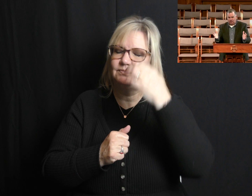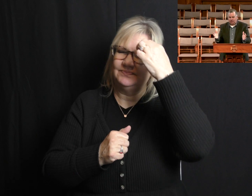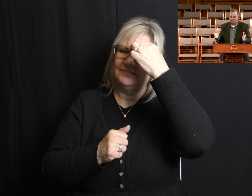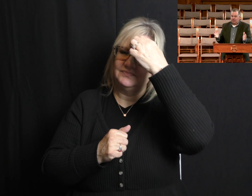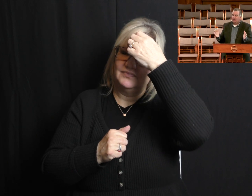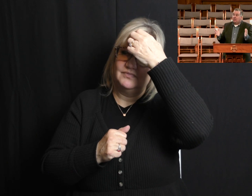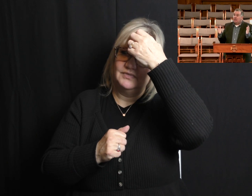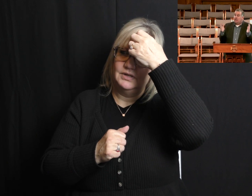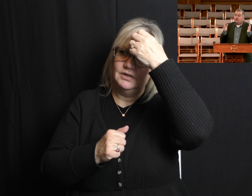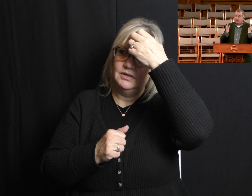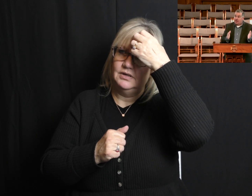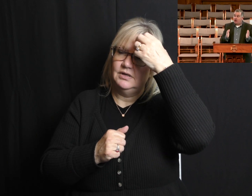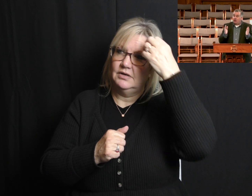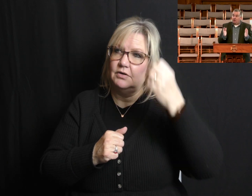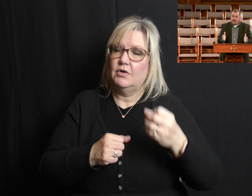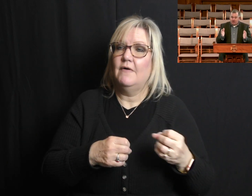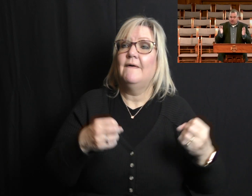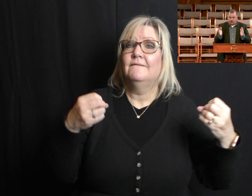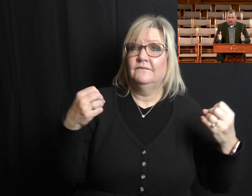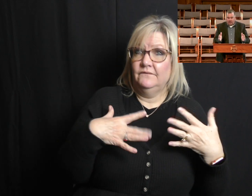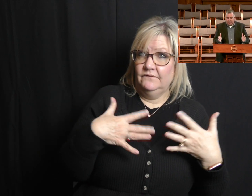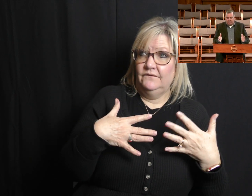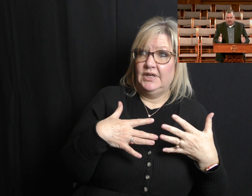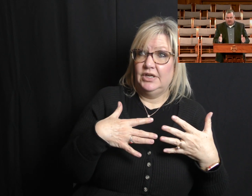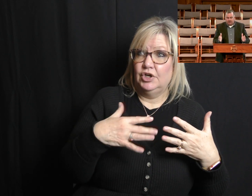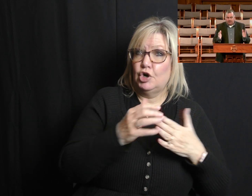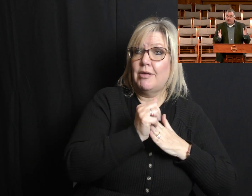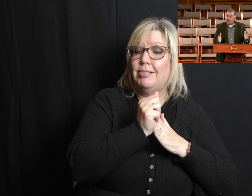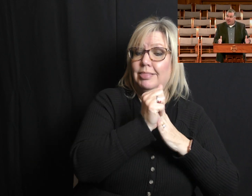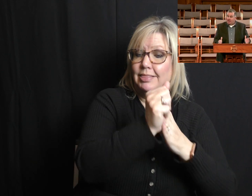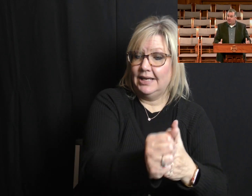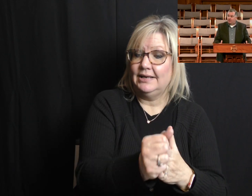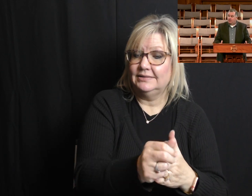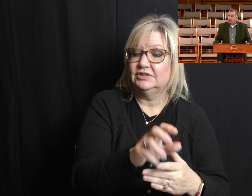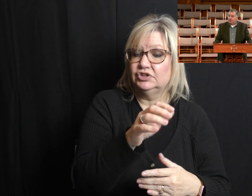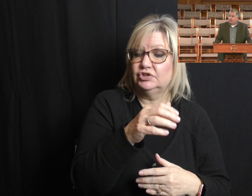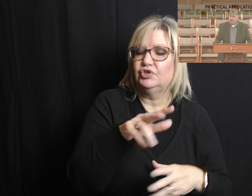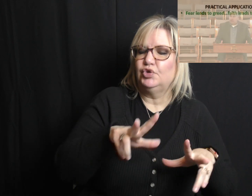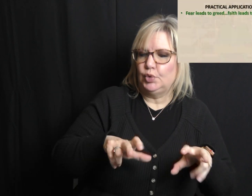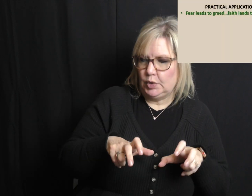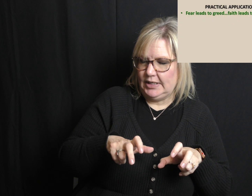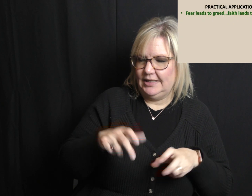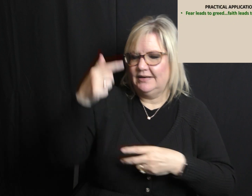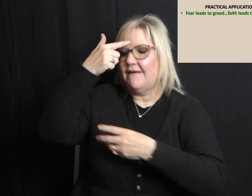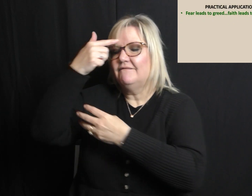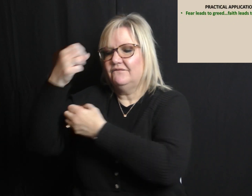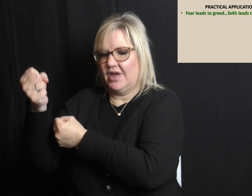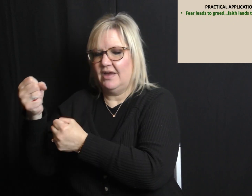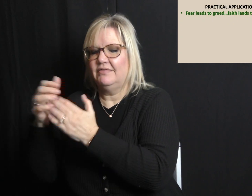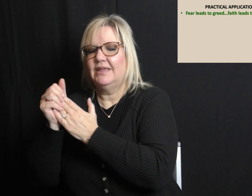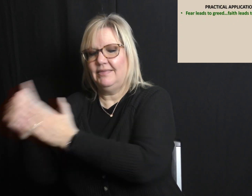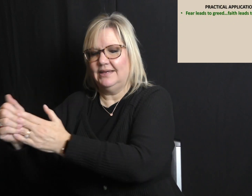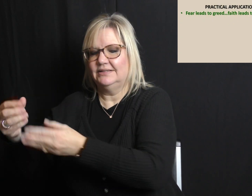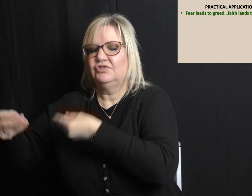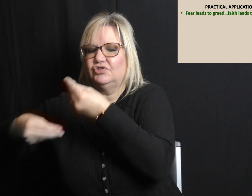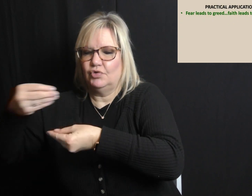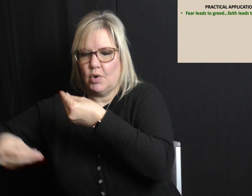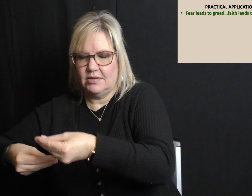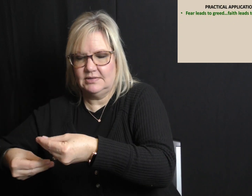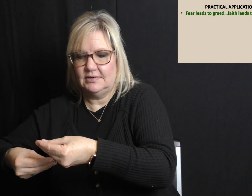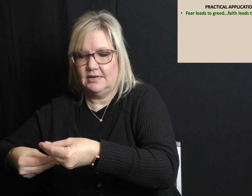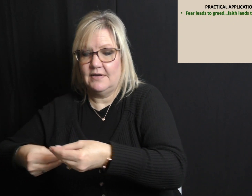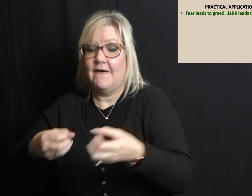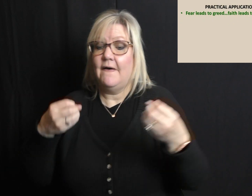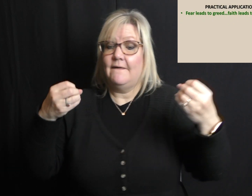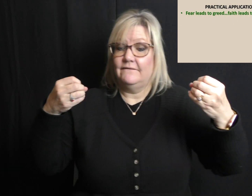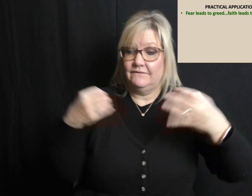things. Fear leads to greed. Faith leads to generosity. Fear